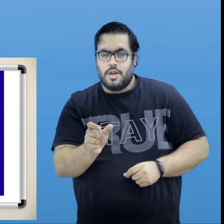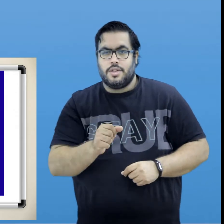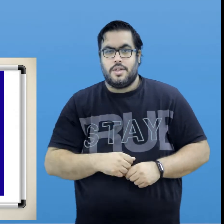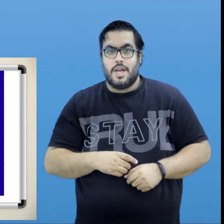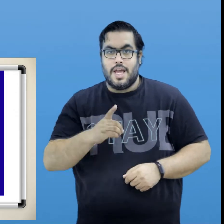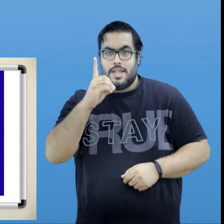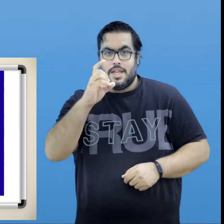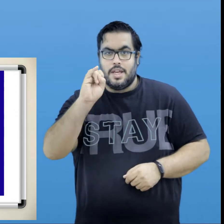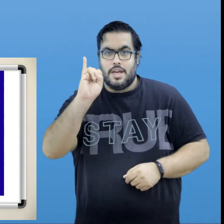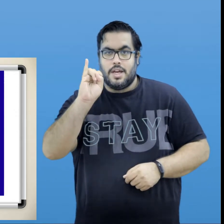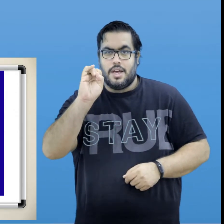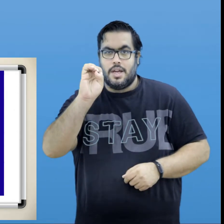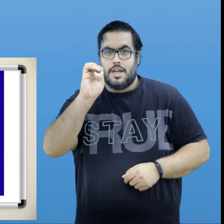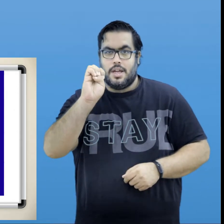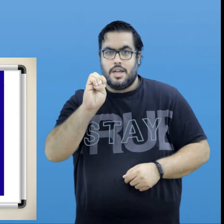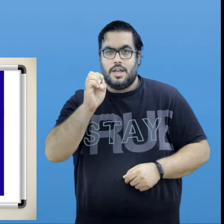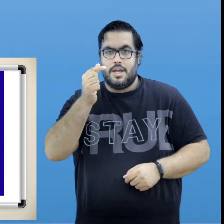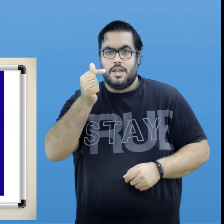right there, a dietitian.